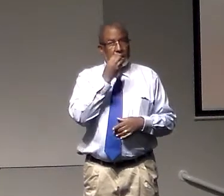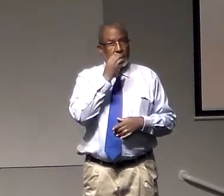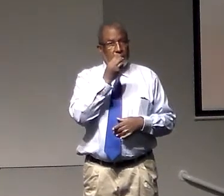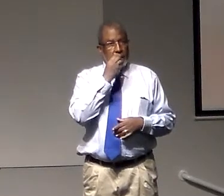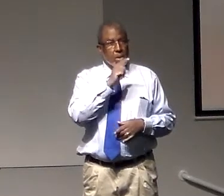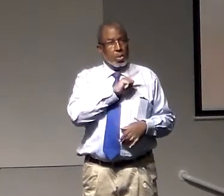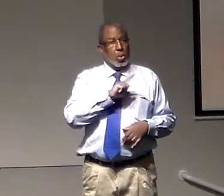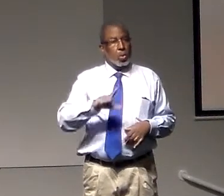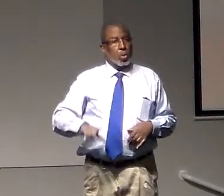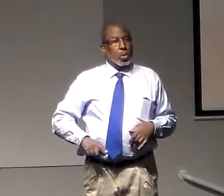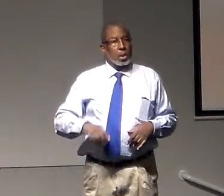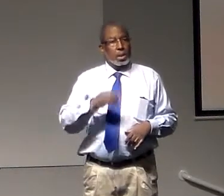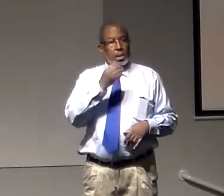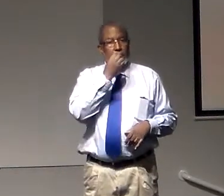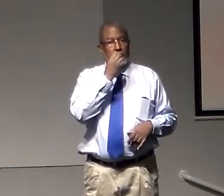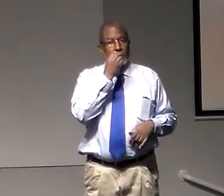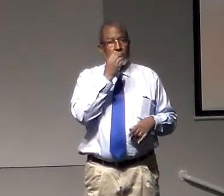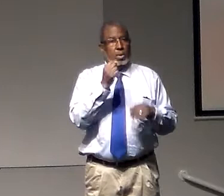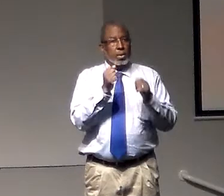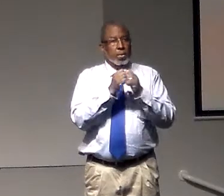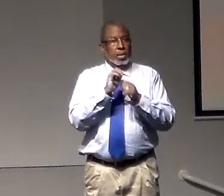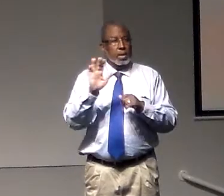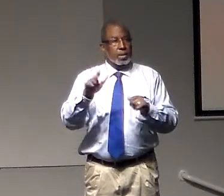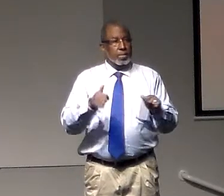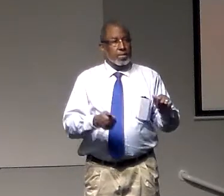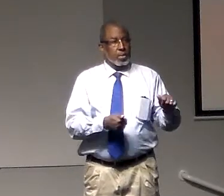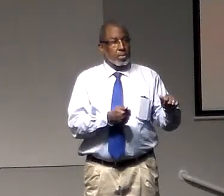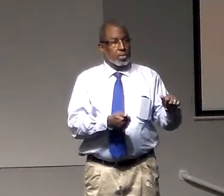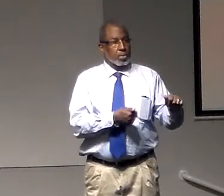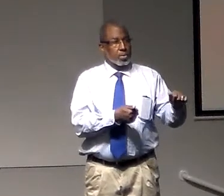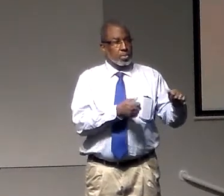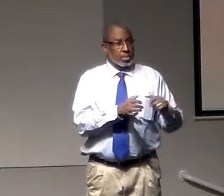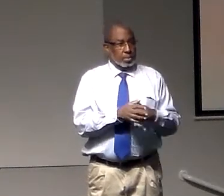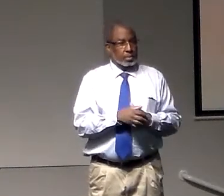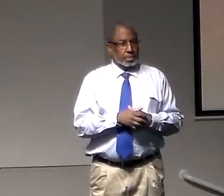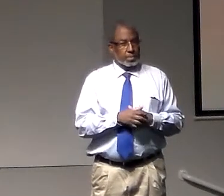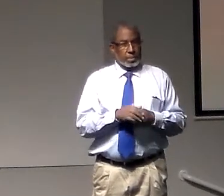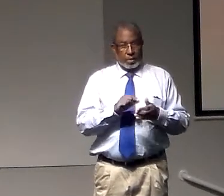So Jesus was eating the Lord's Supper during that time with his followers.